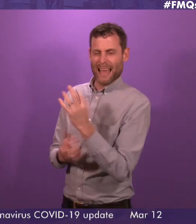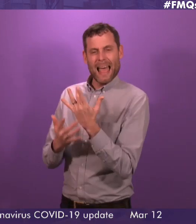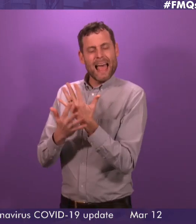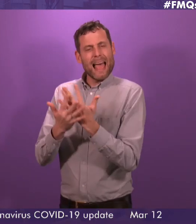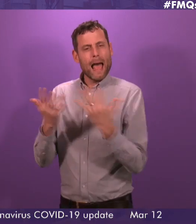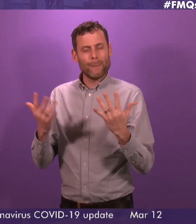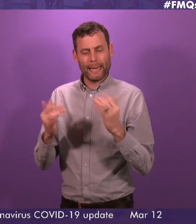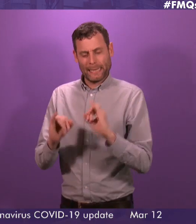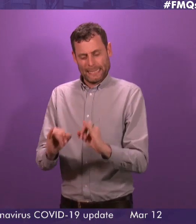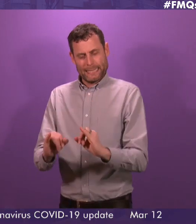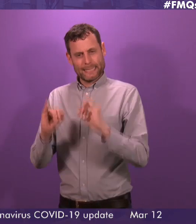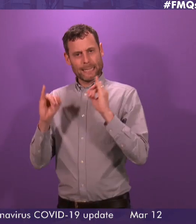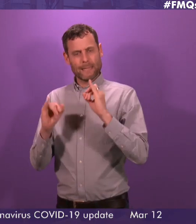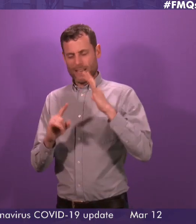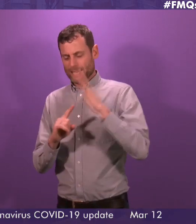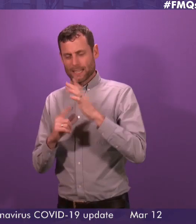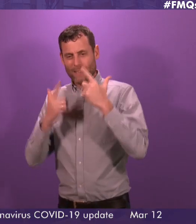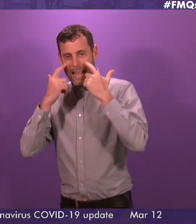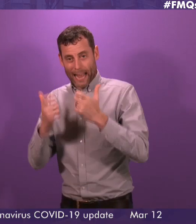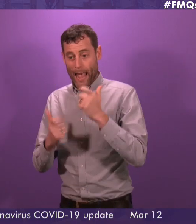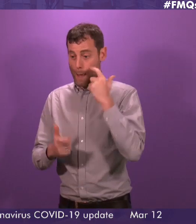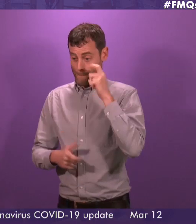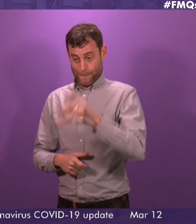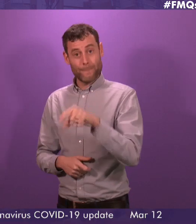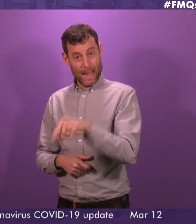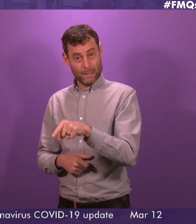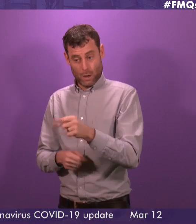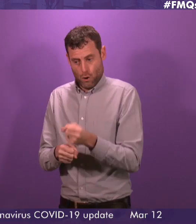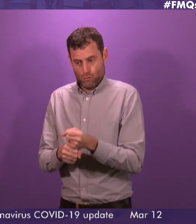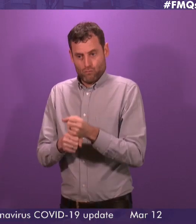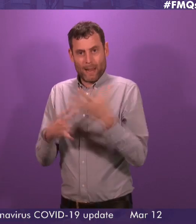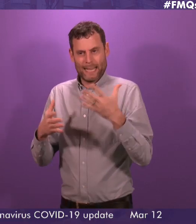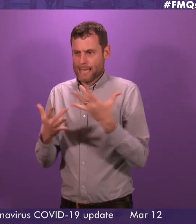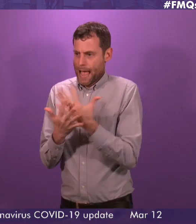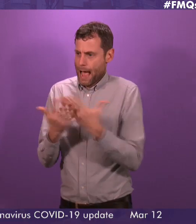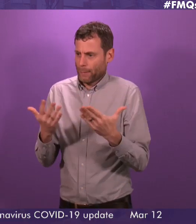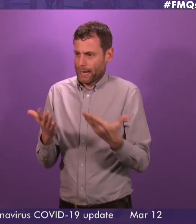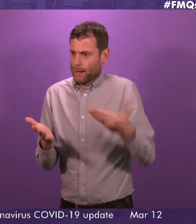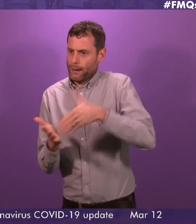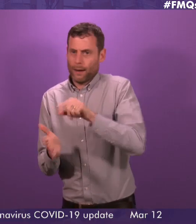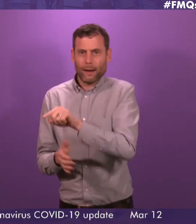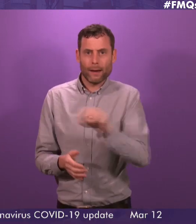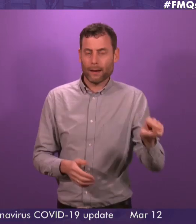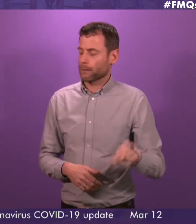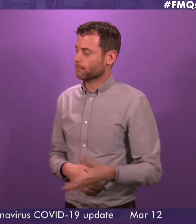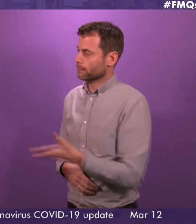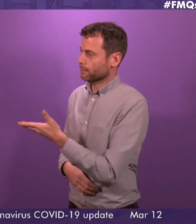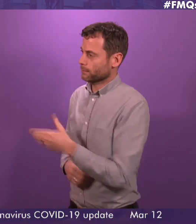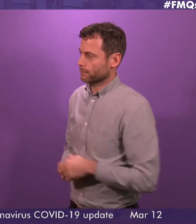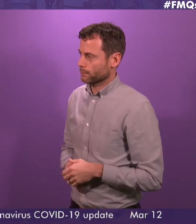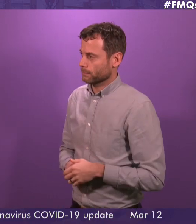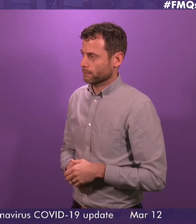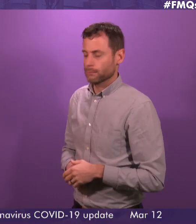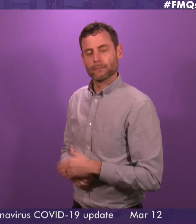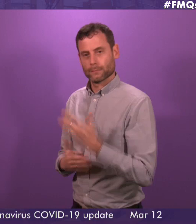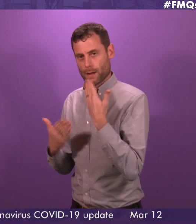now actually been commissioned in our NHS? Cabinet Secretary. I'm grateful to Mr Briggs. He is absolutely right. We have said